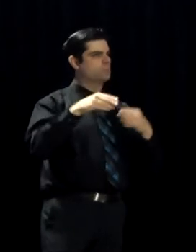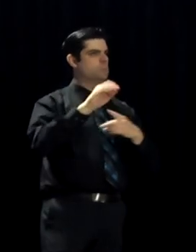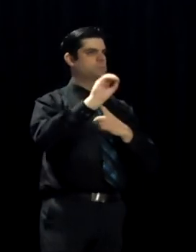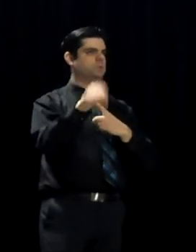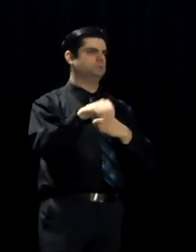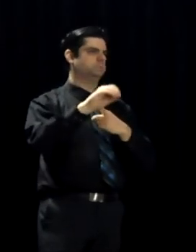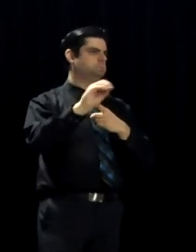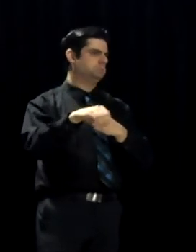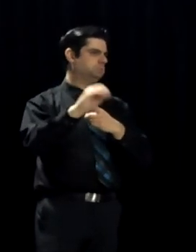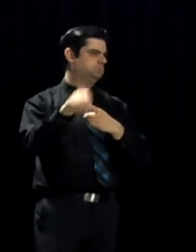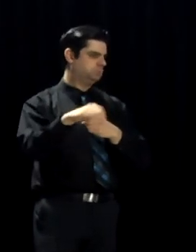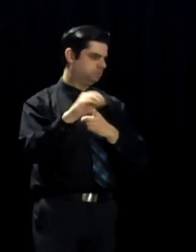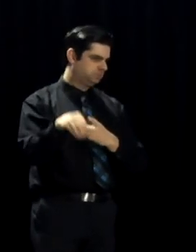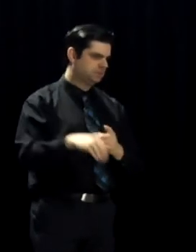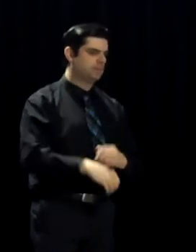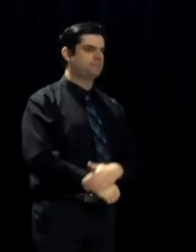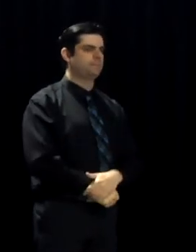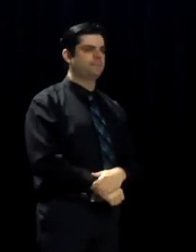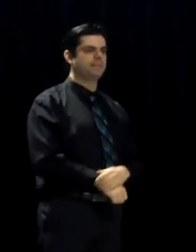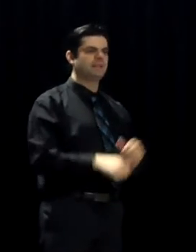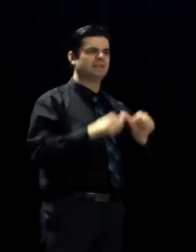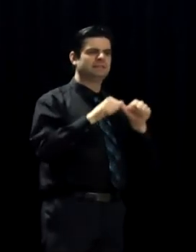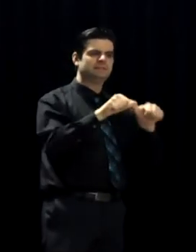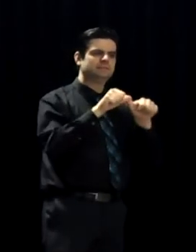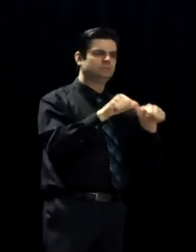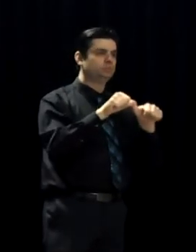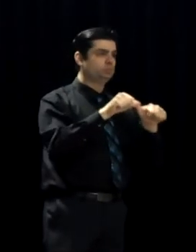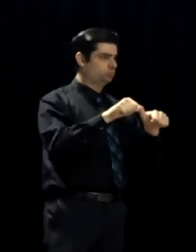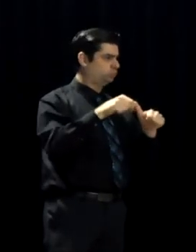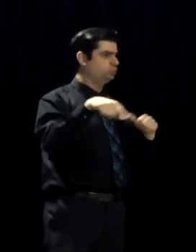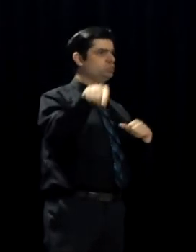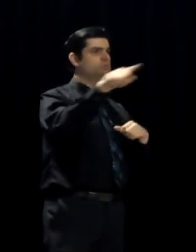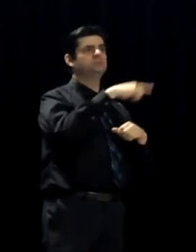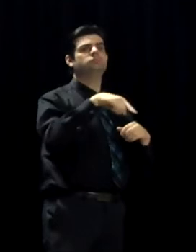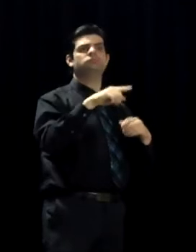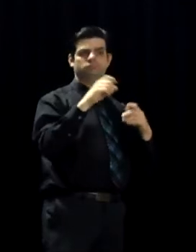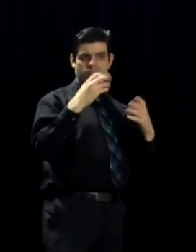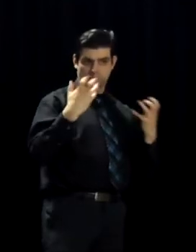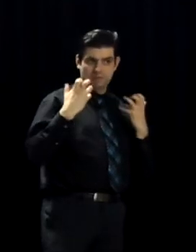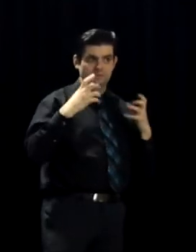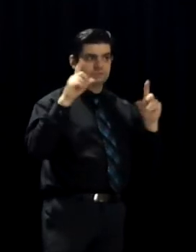universal testing at the Syracuse Community Health tomorrow,